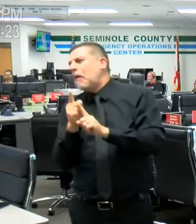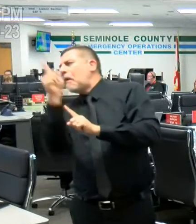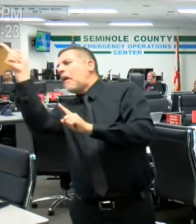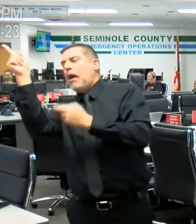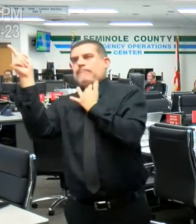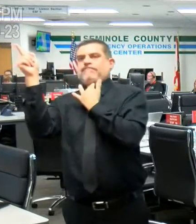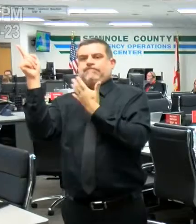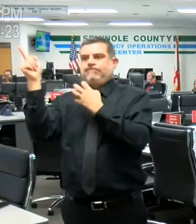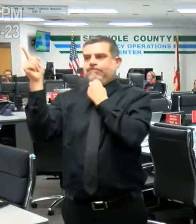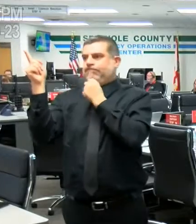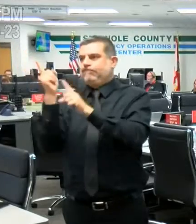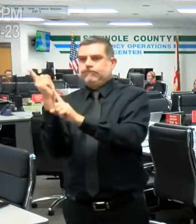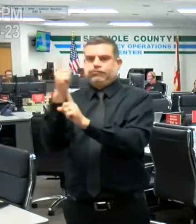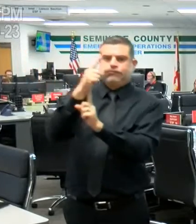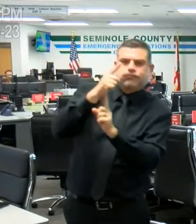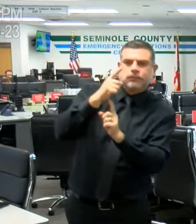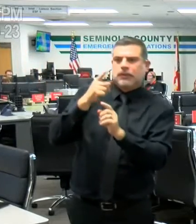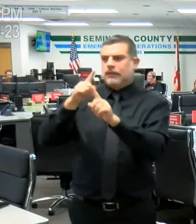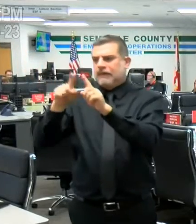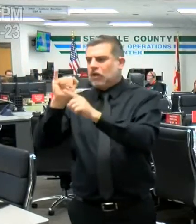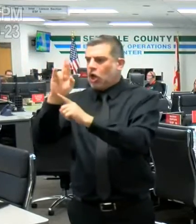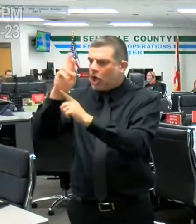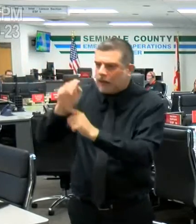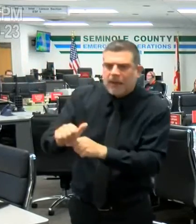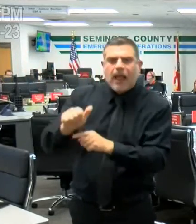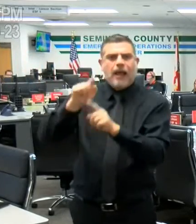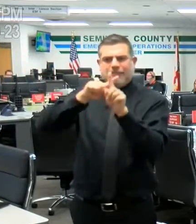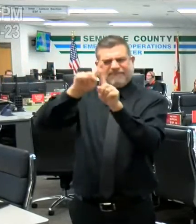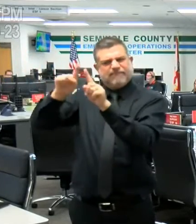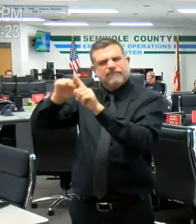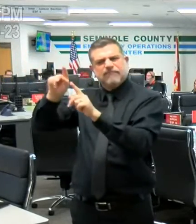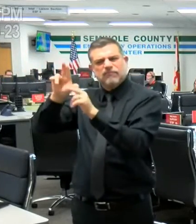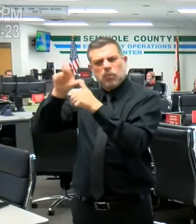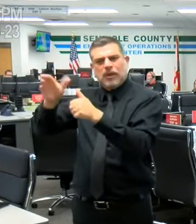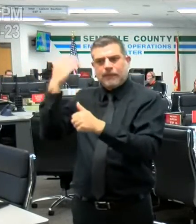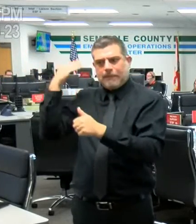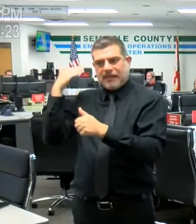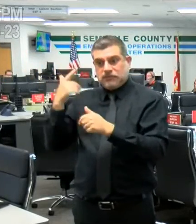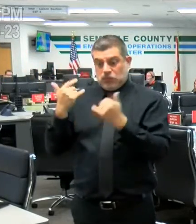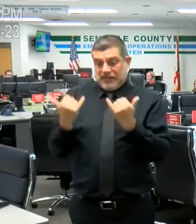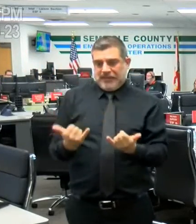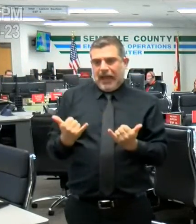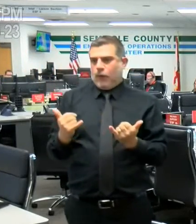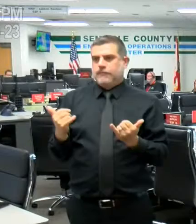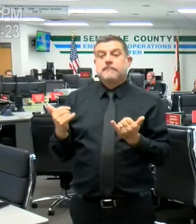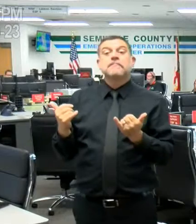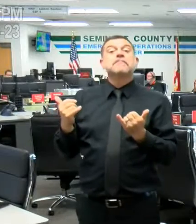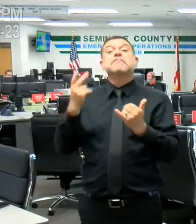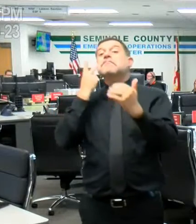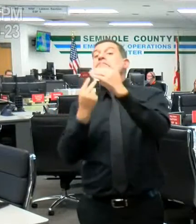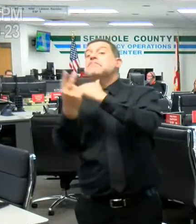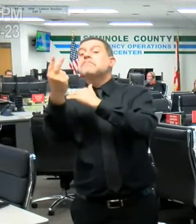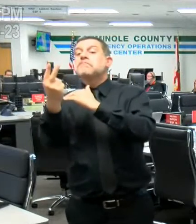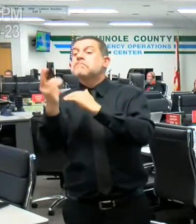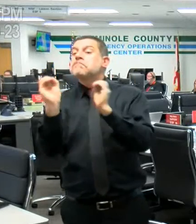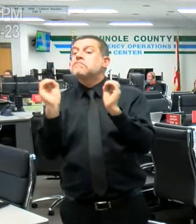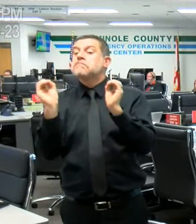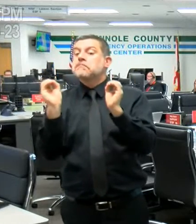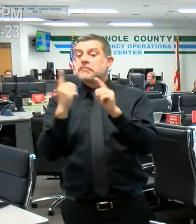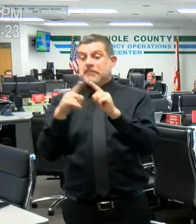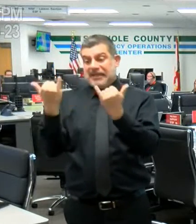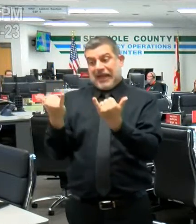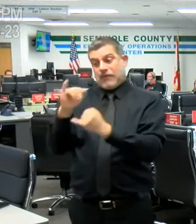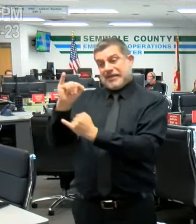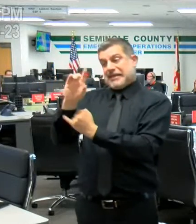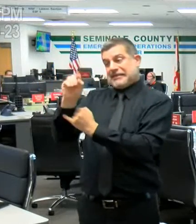wobble. Both of those wobbles in our direction. While there's no forecast that shows that it will wobble in our direction, previous storms in